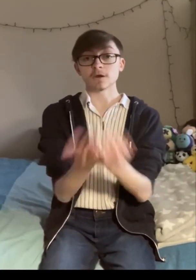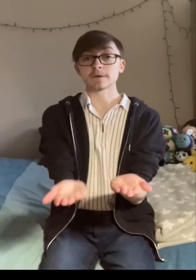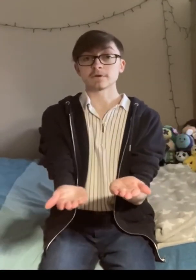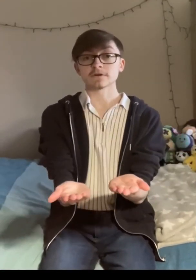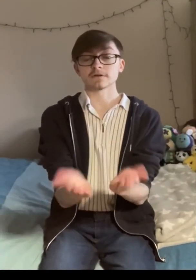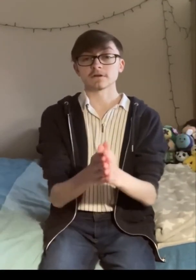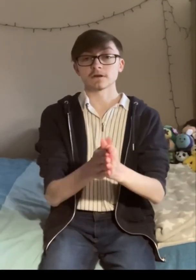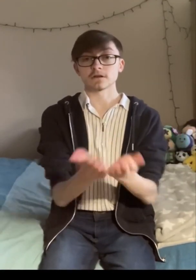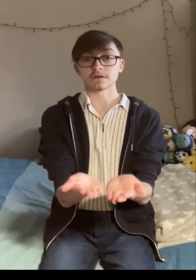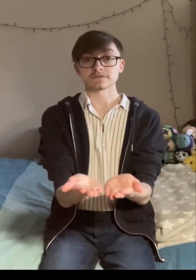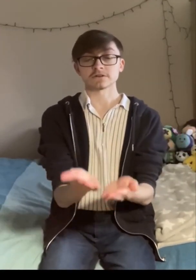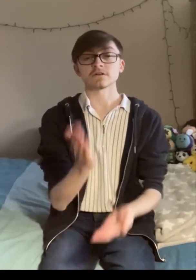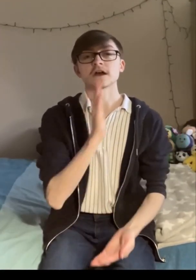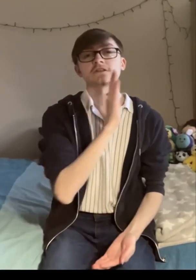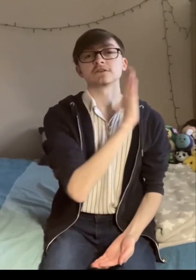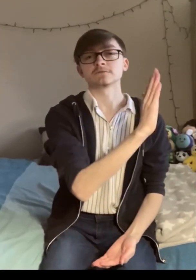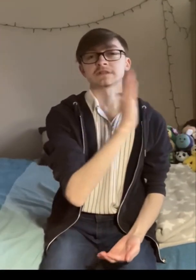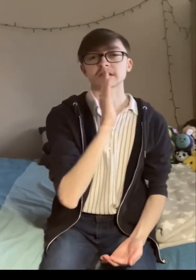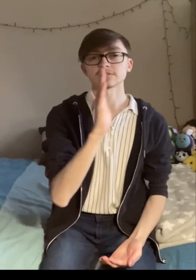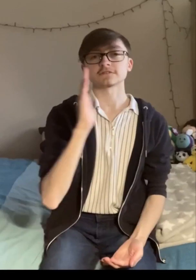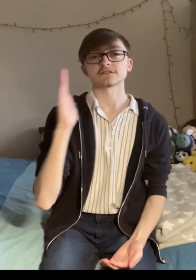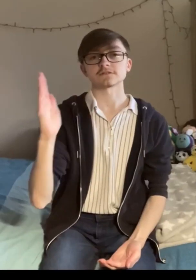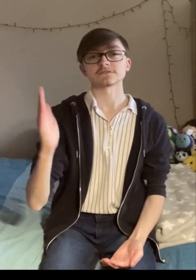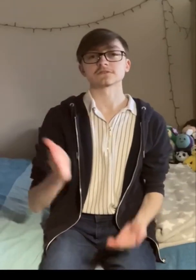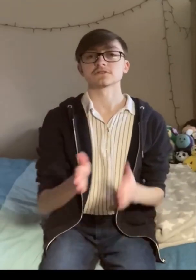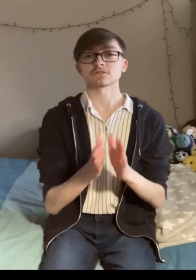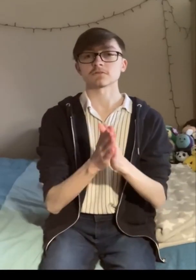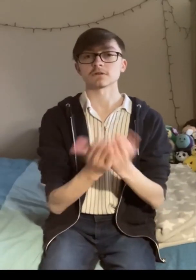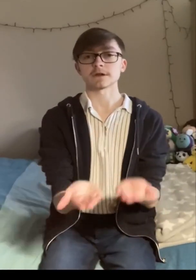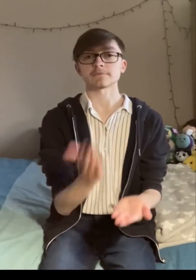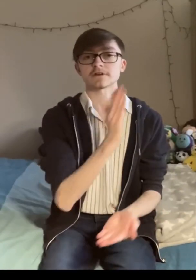open a book, like so, and then you stack it onto the shelves. So library.